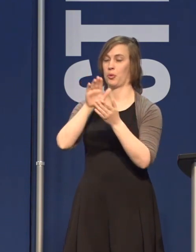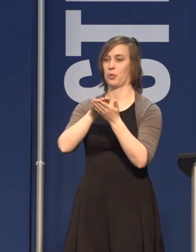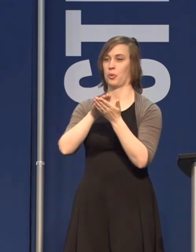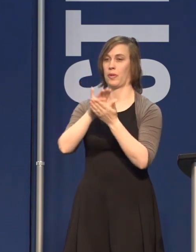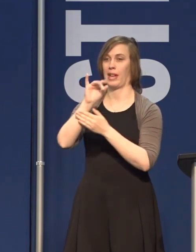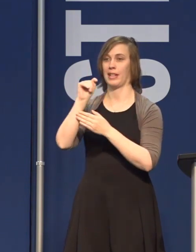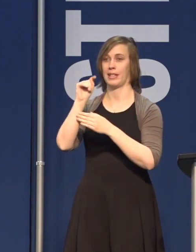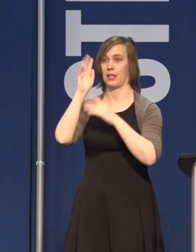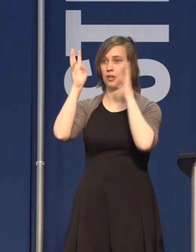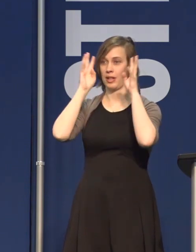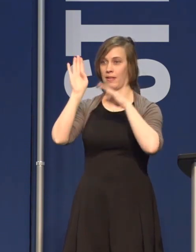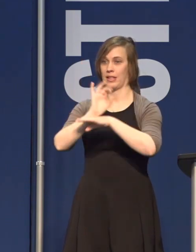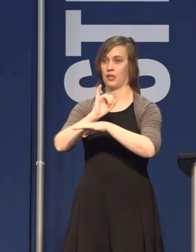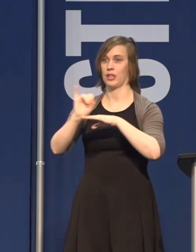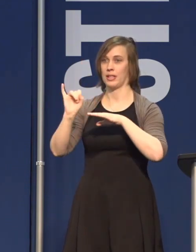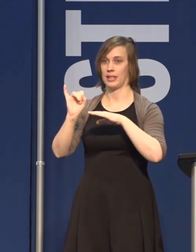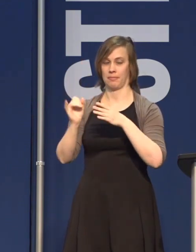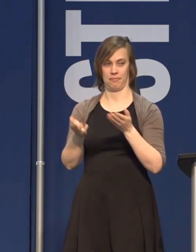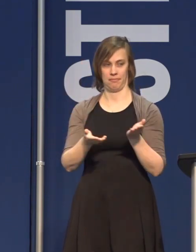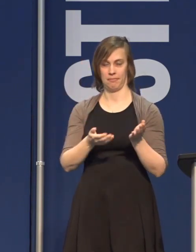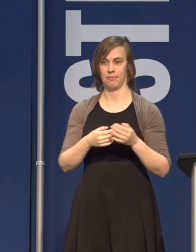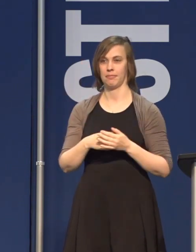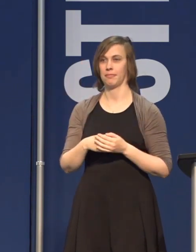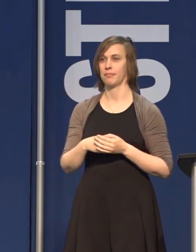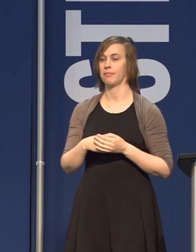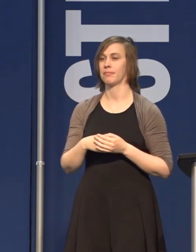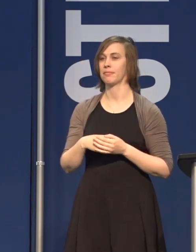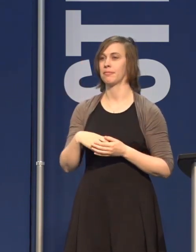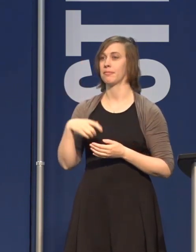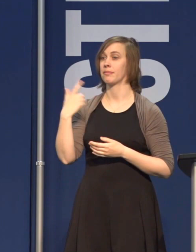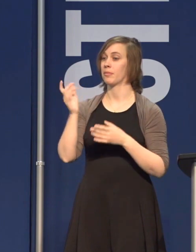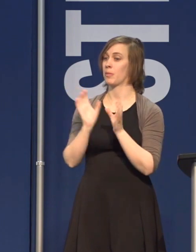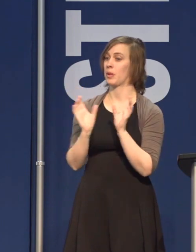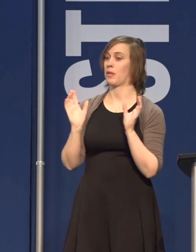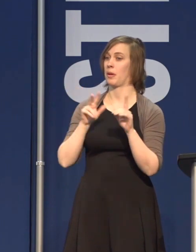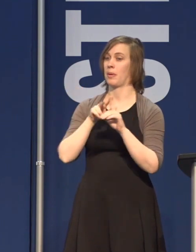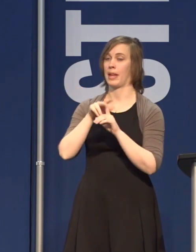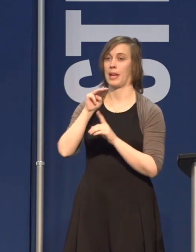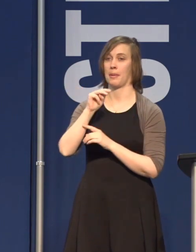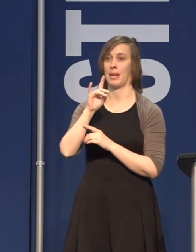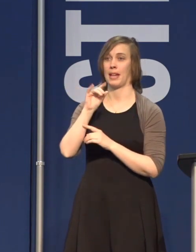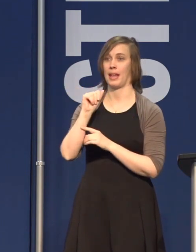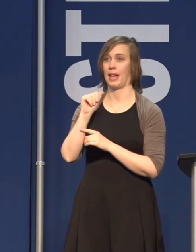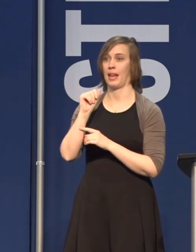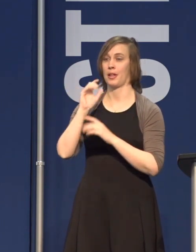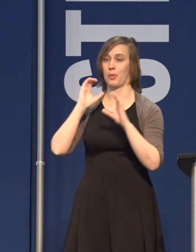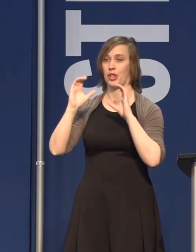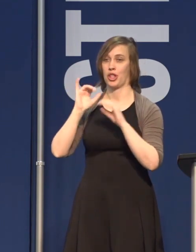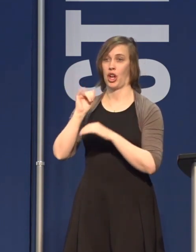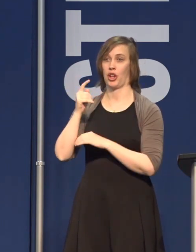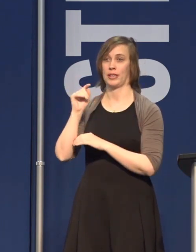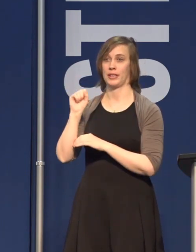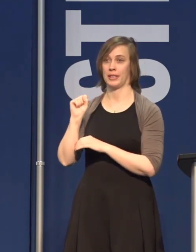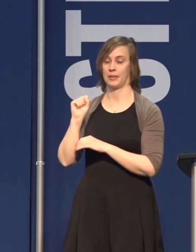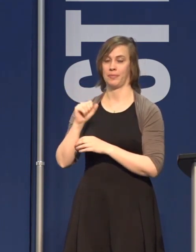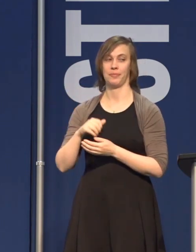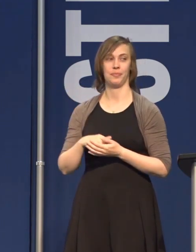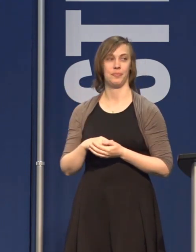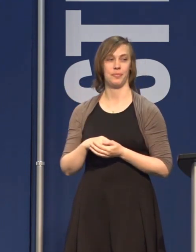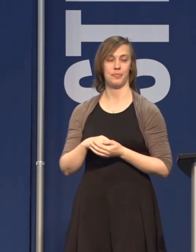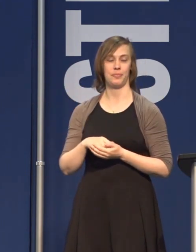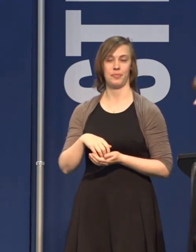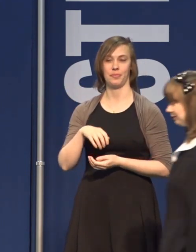Creative Industries. For the certificate in Applied Media and Communication Arts, Rebecca Durkee Murphy.